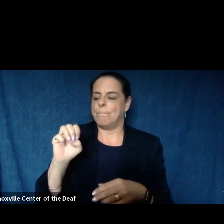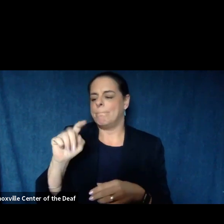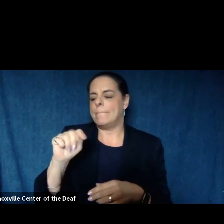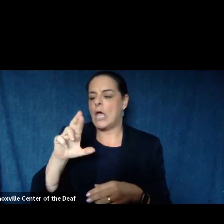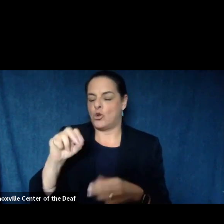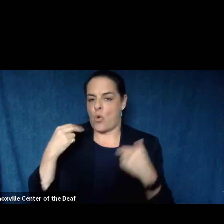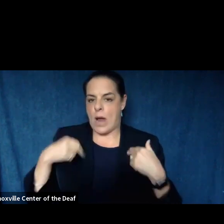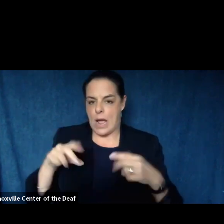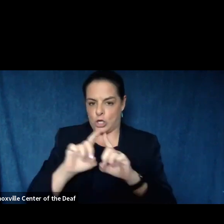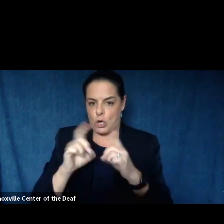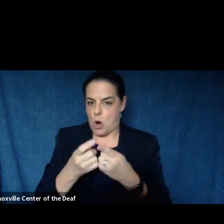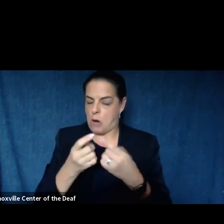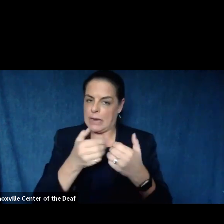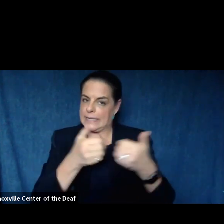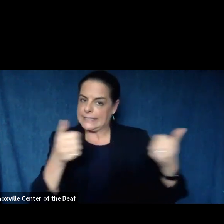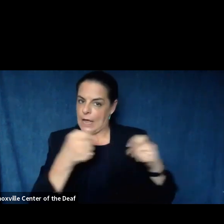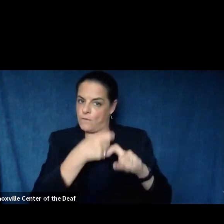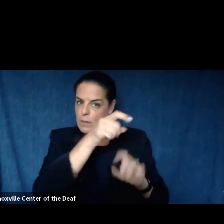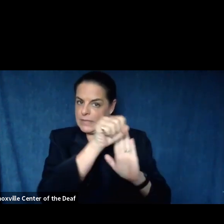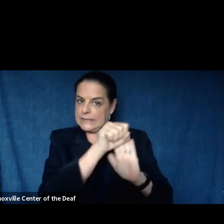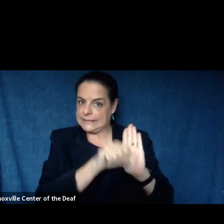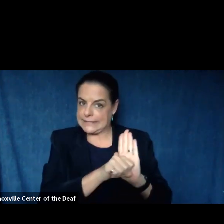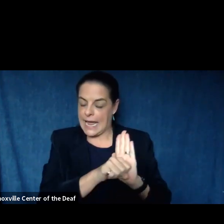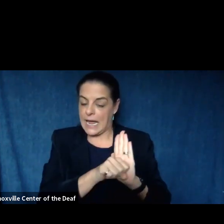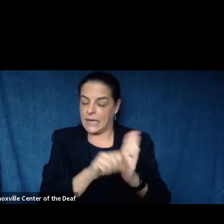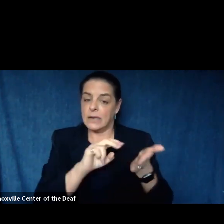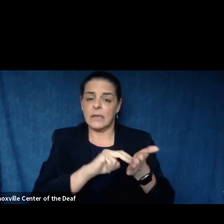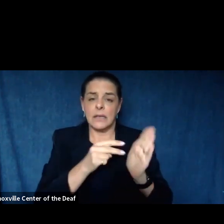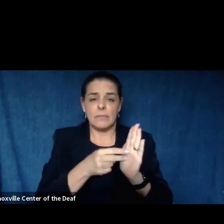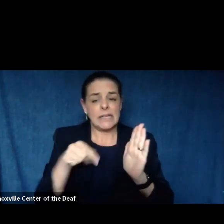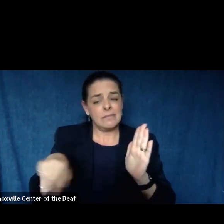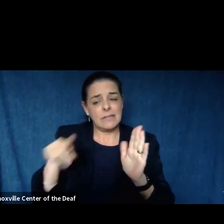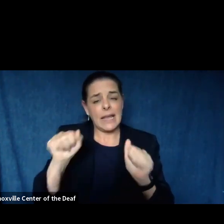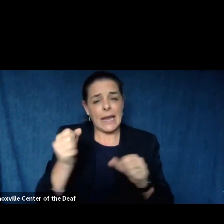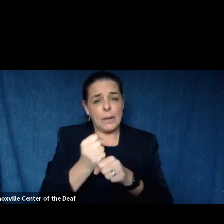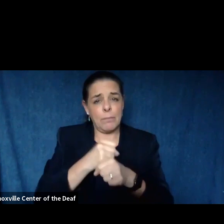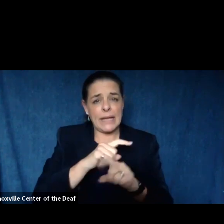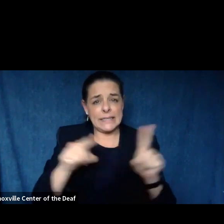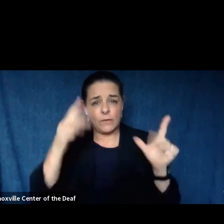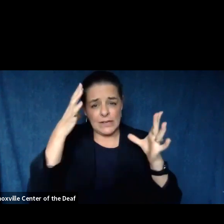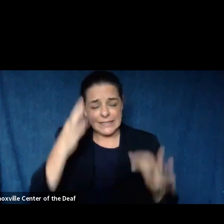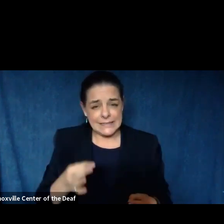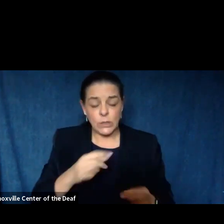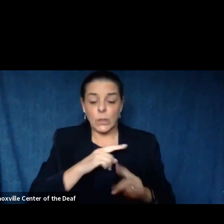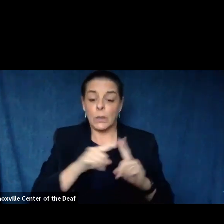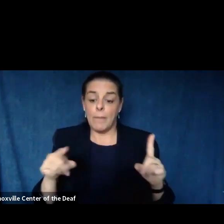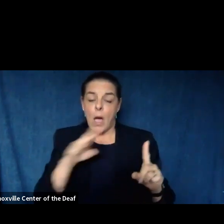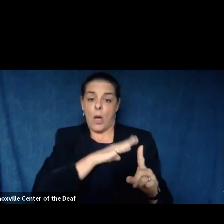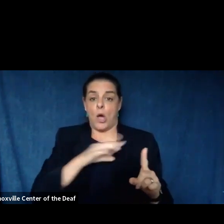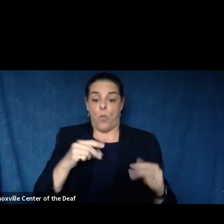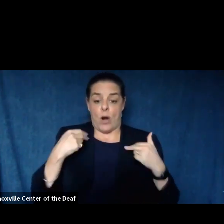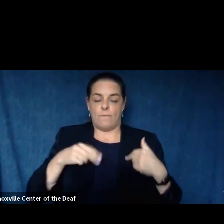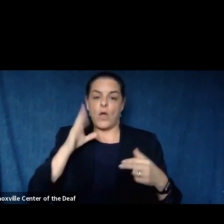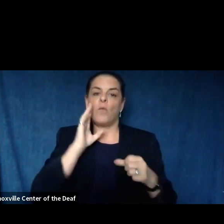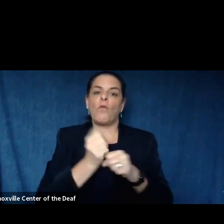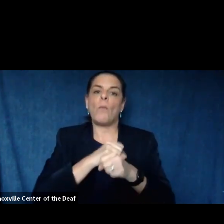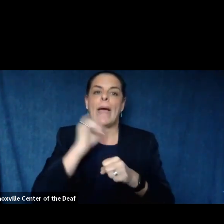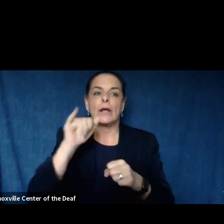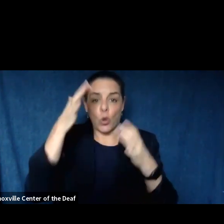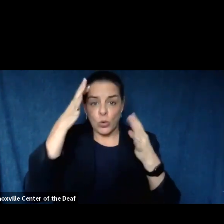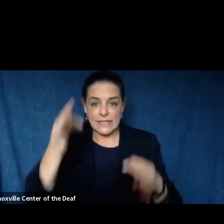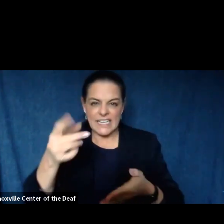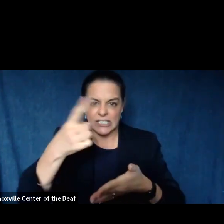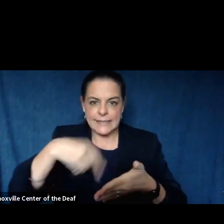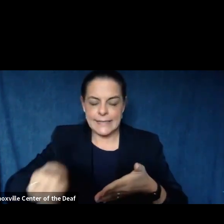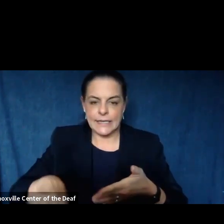are independent of the state, to make different decisions. But again, that will be a decision that the Board of Health will make next week. All right. It